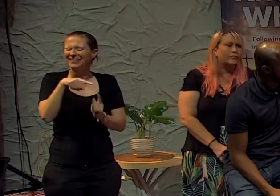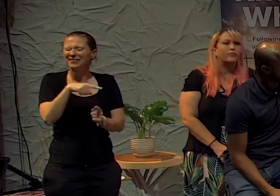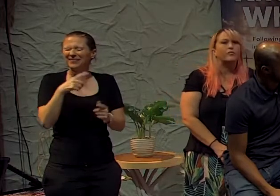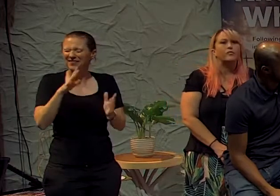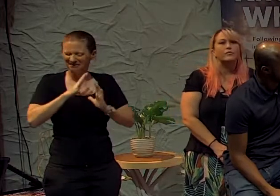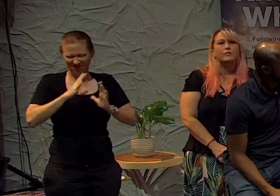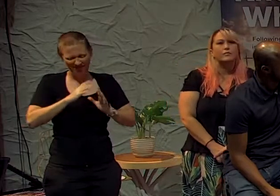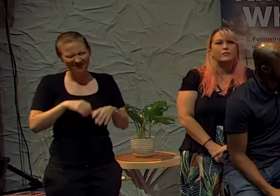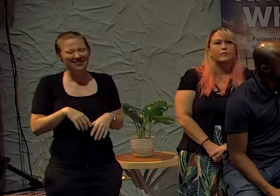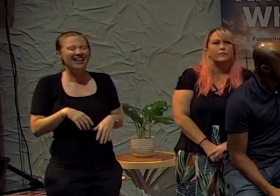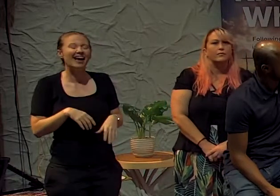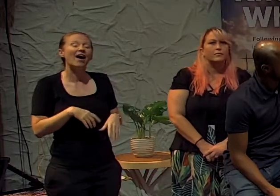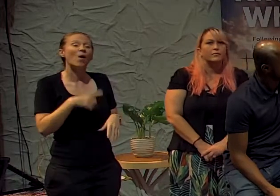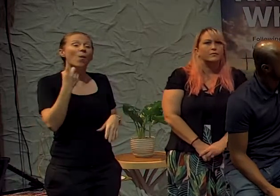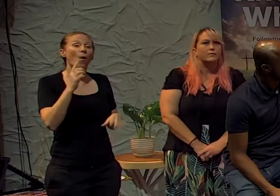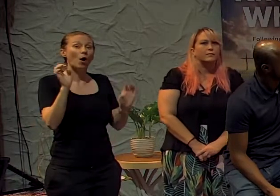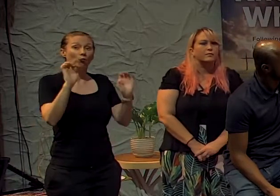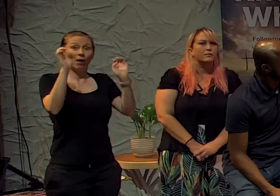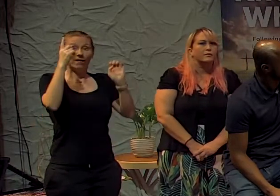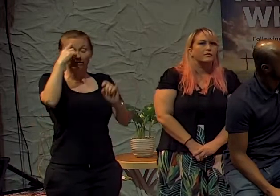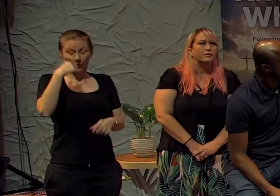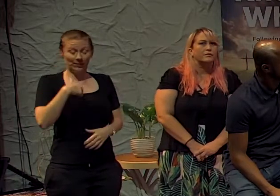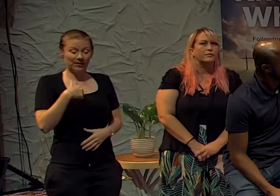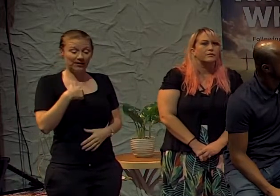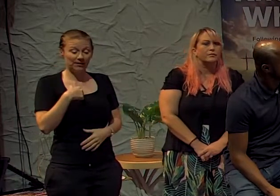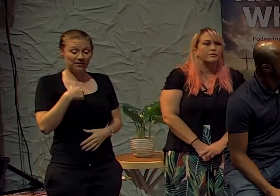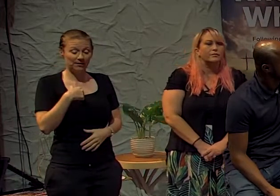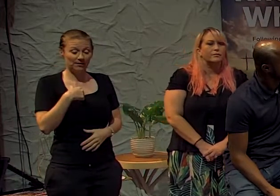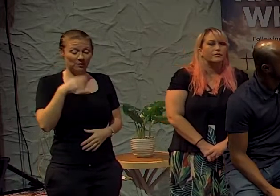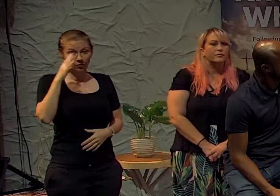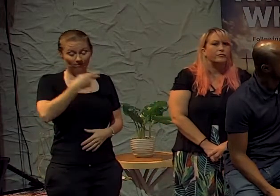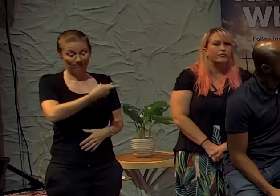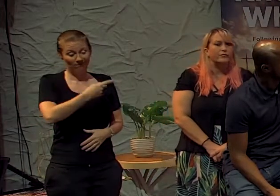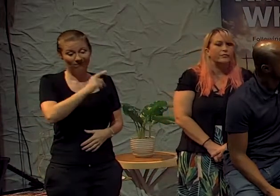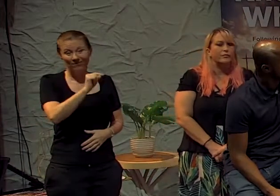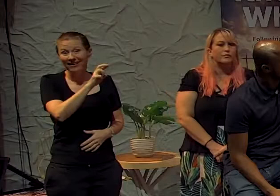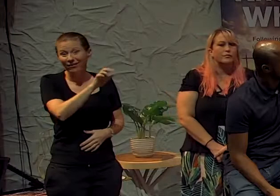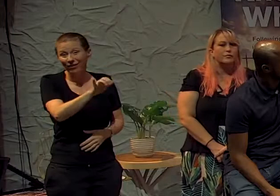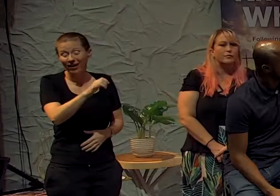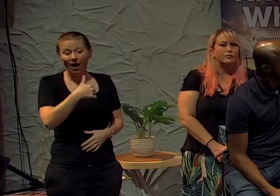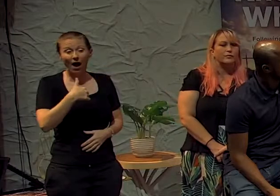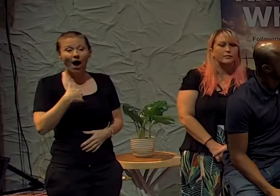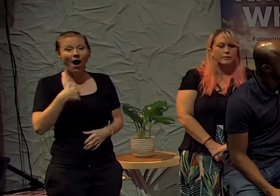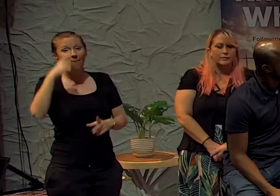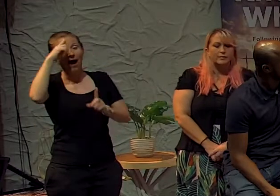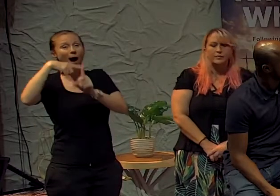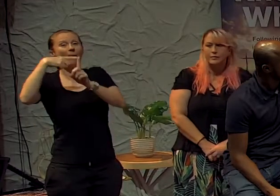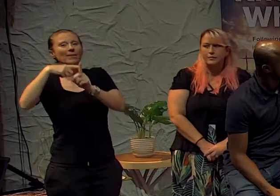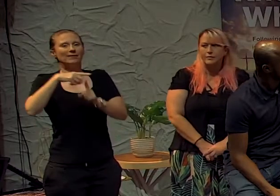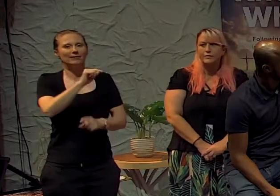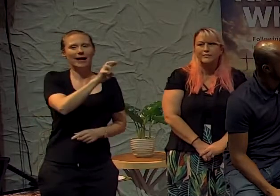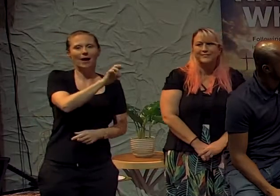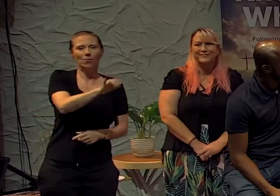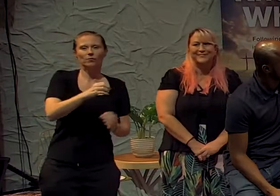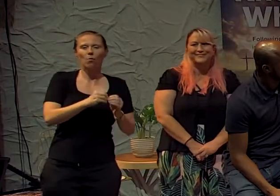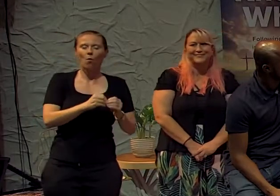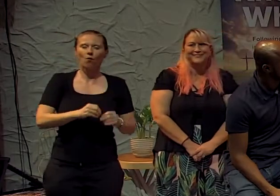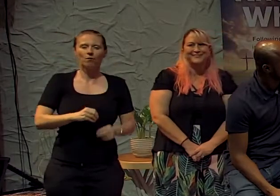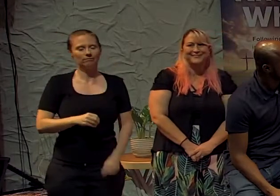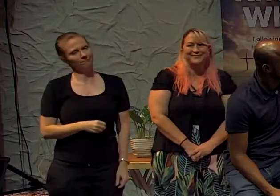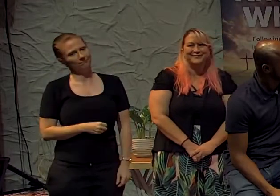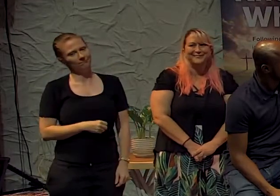but one of the crises for me is if you get to know Terry and I'm the optimist and she's the realist.